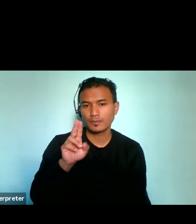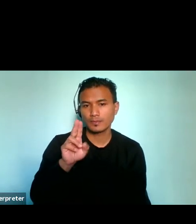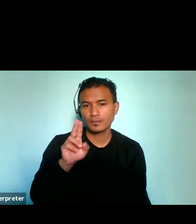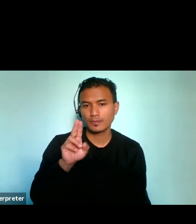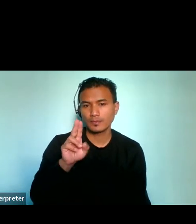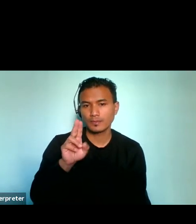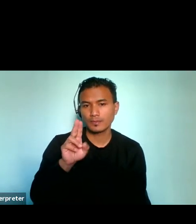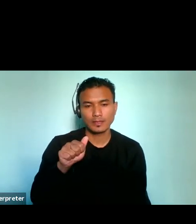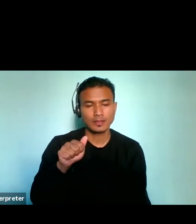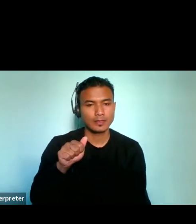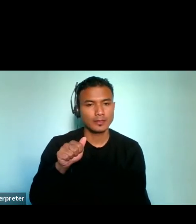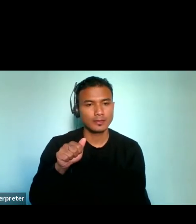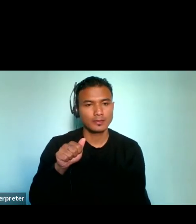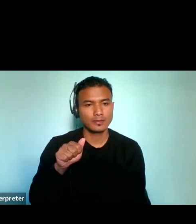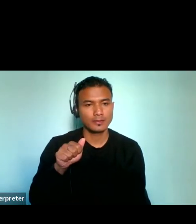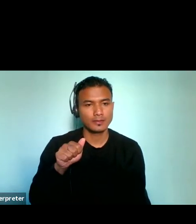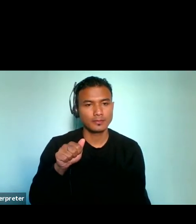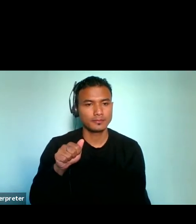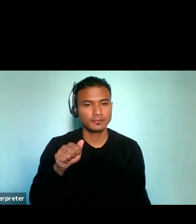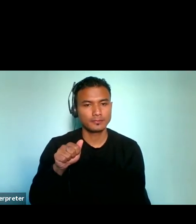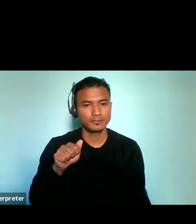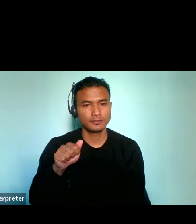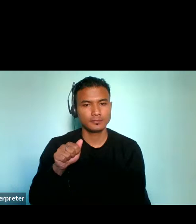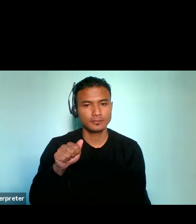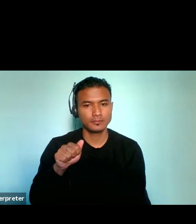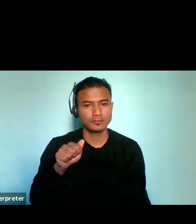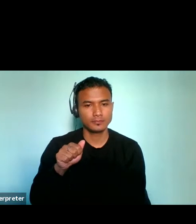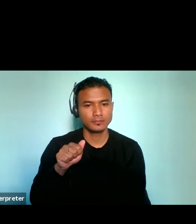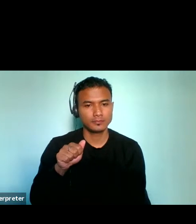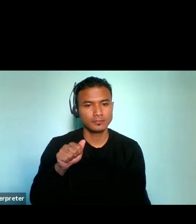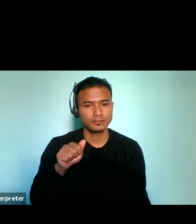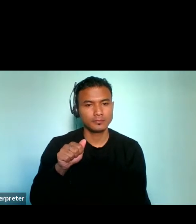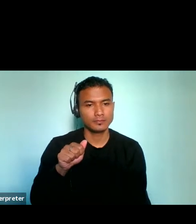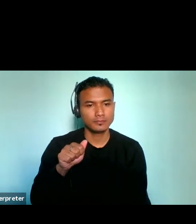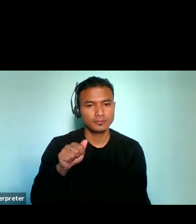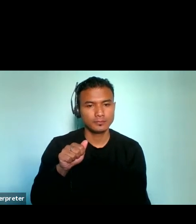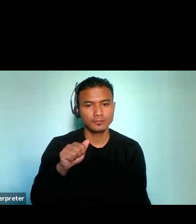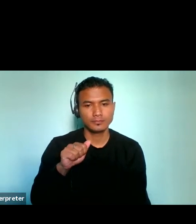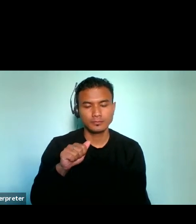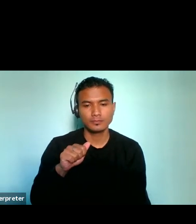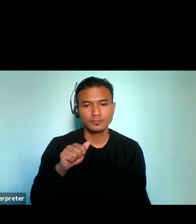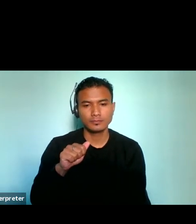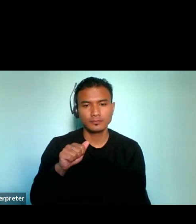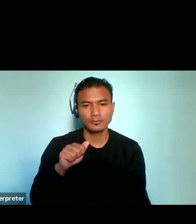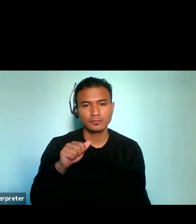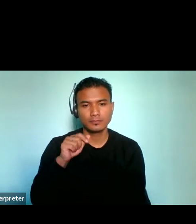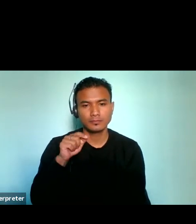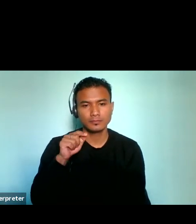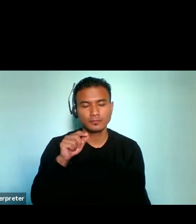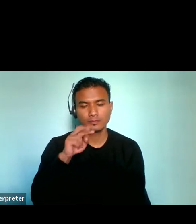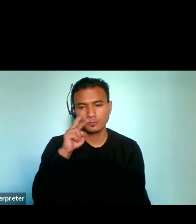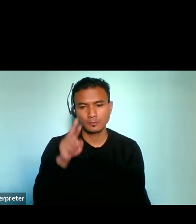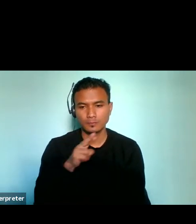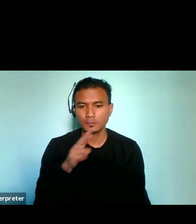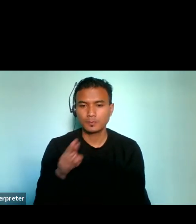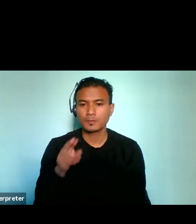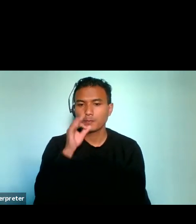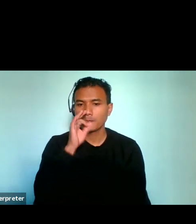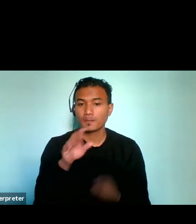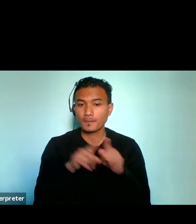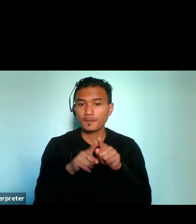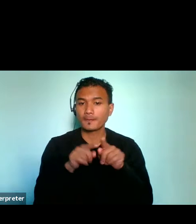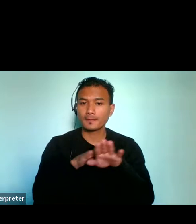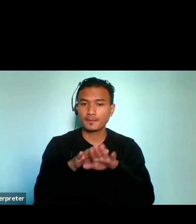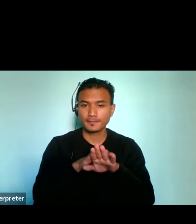her team has been really excellent, flexible, open, and of course, also very innovative in sharing ideas when we get stuck.